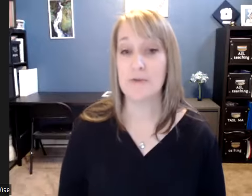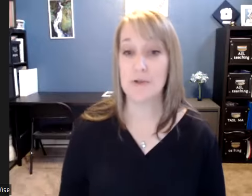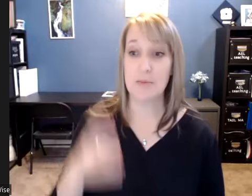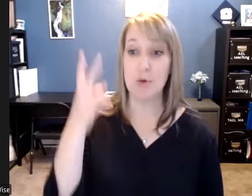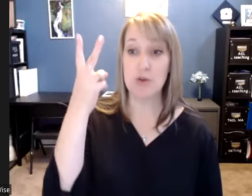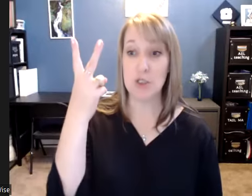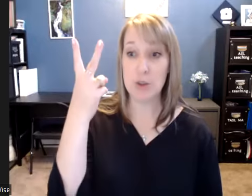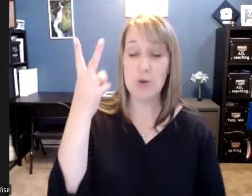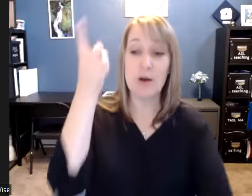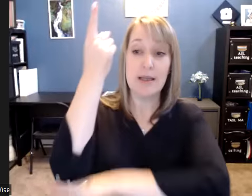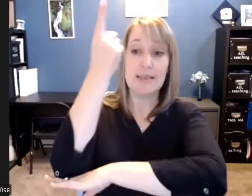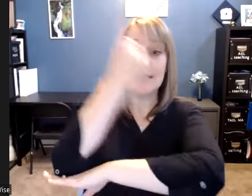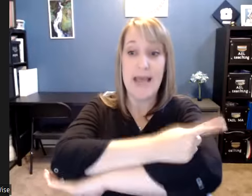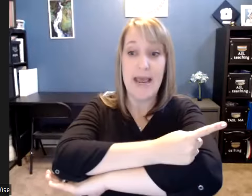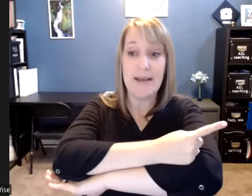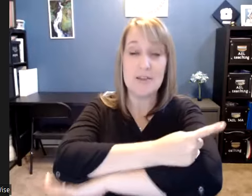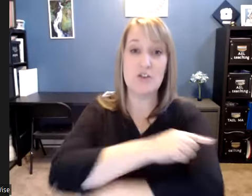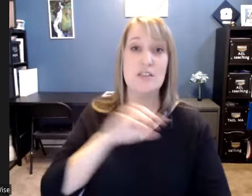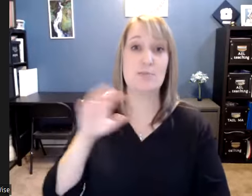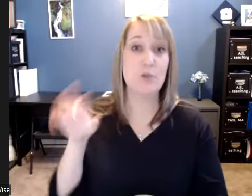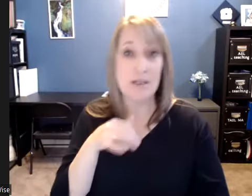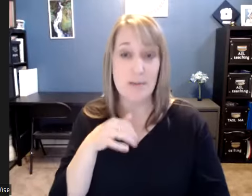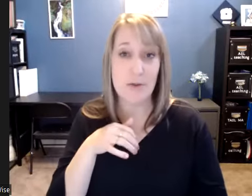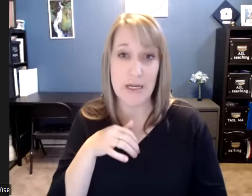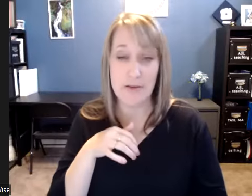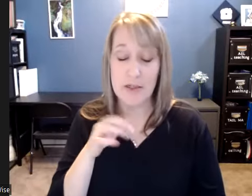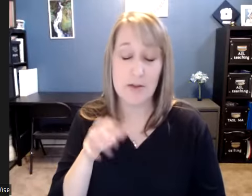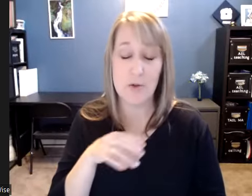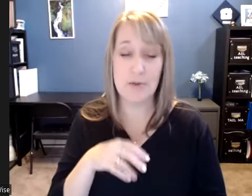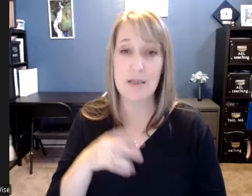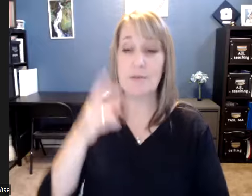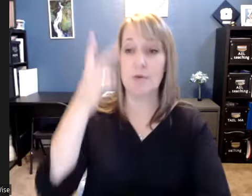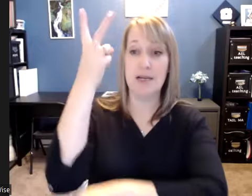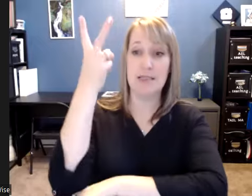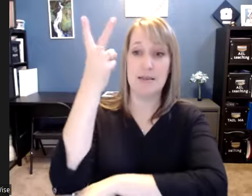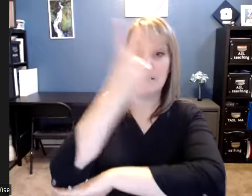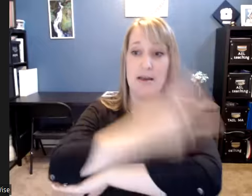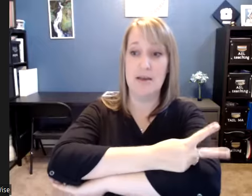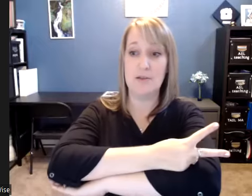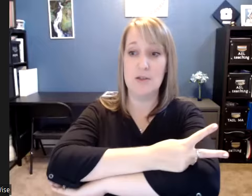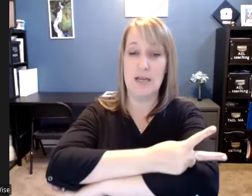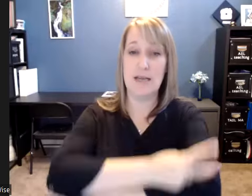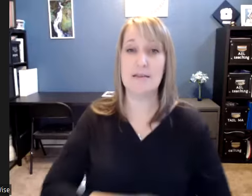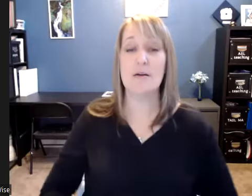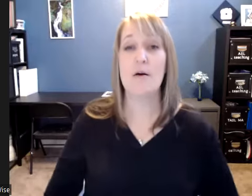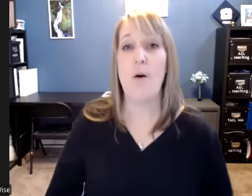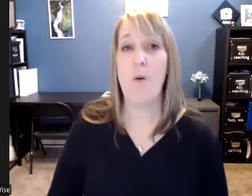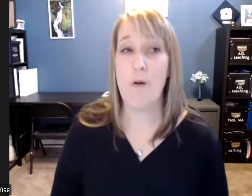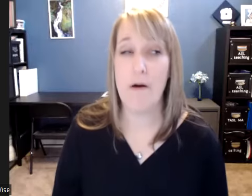for example, 2 days, you just put the number right in there. You incorporate the number right into the sign, 2 days.